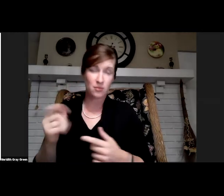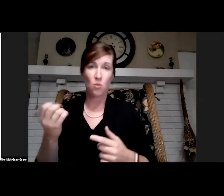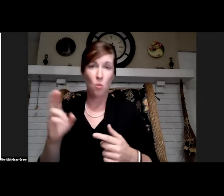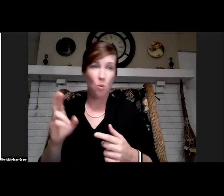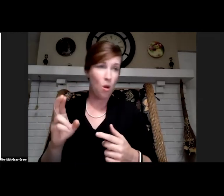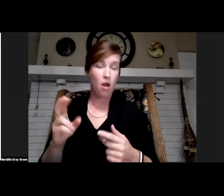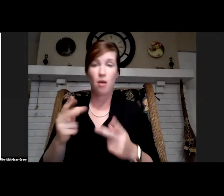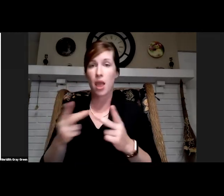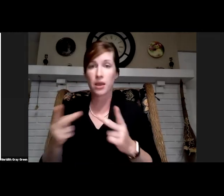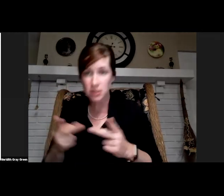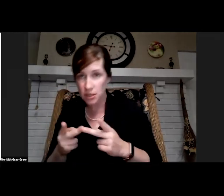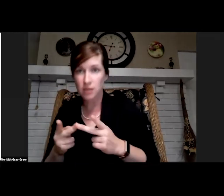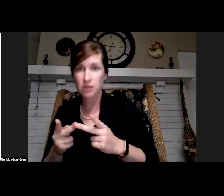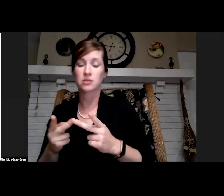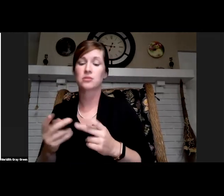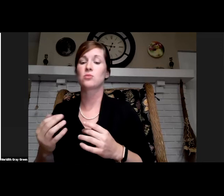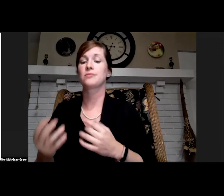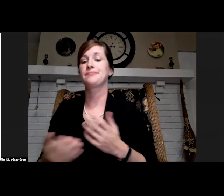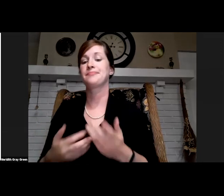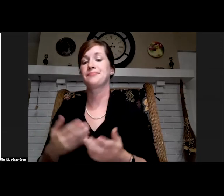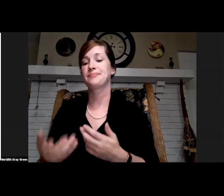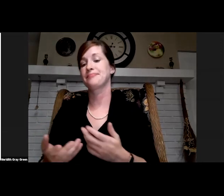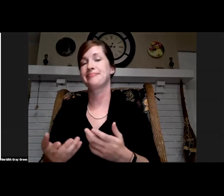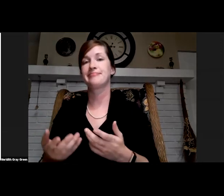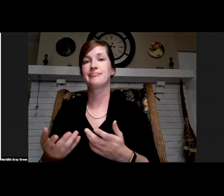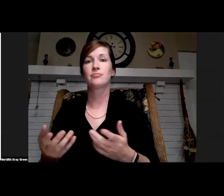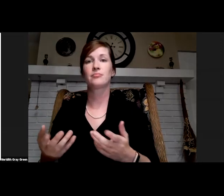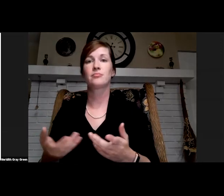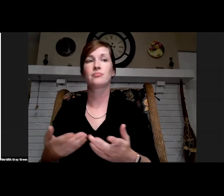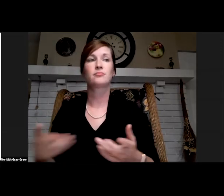any mascots or places